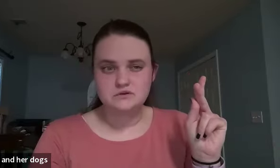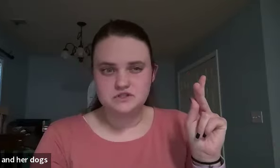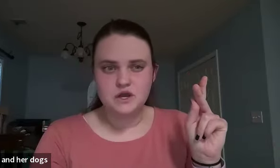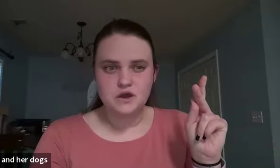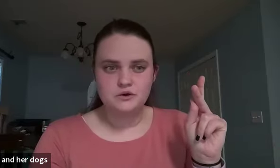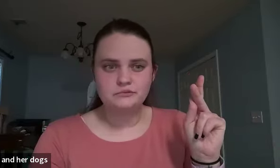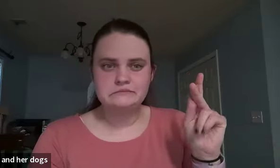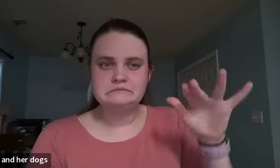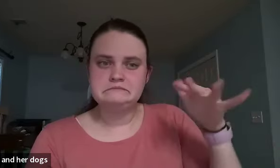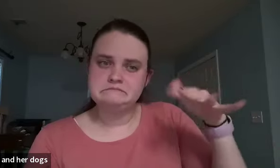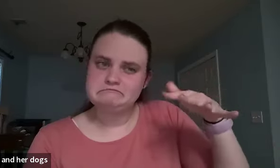So.